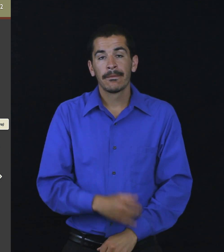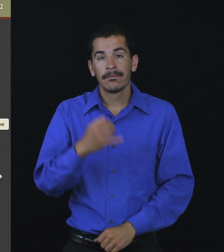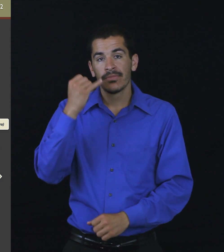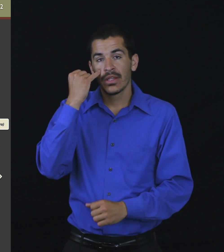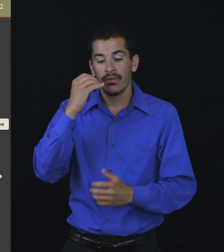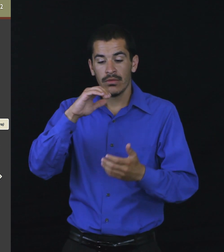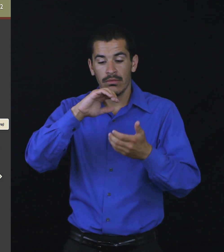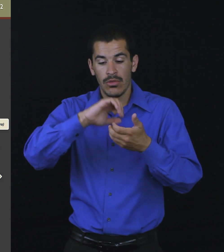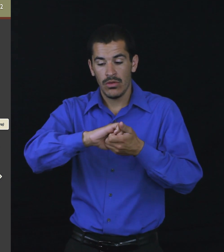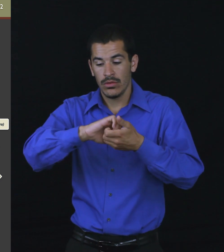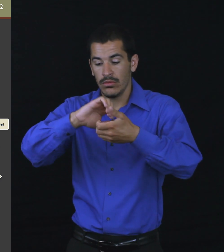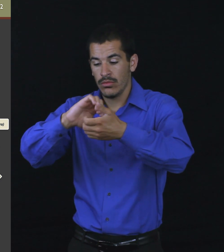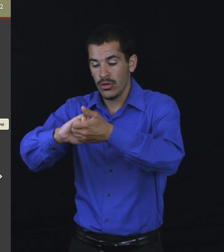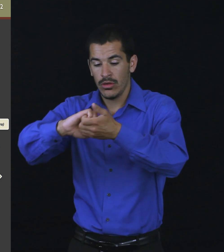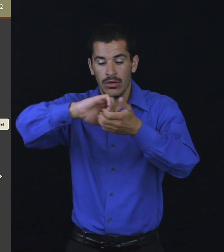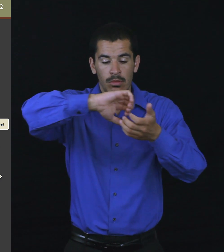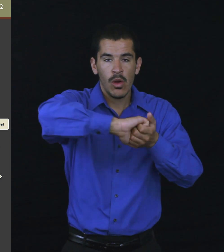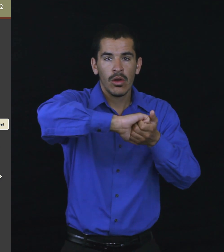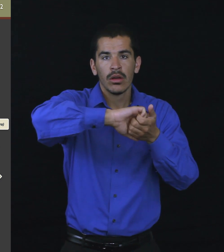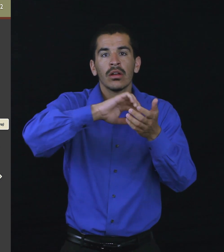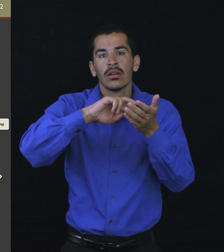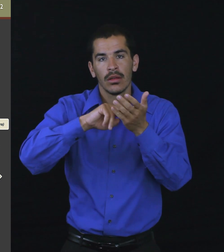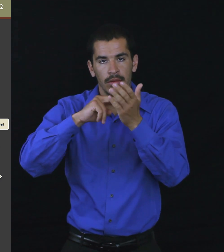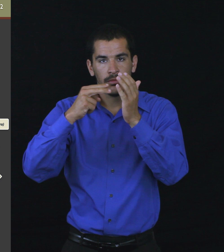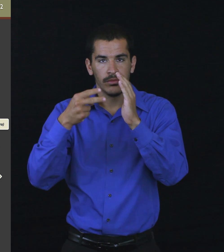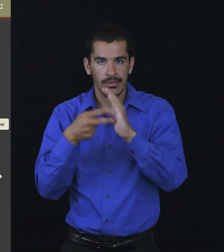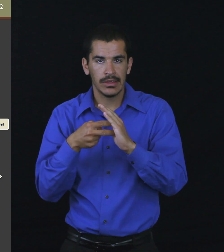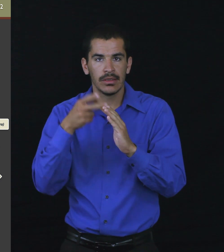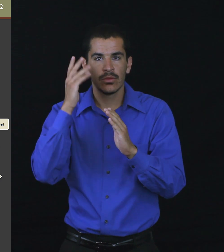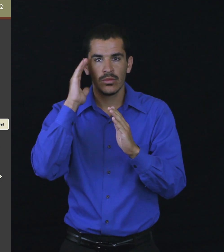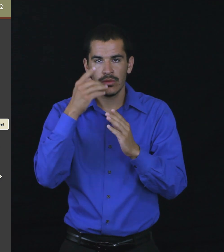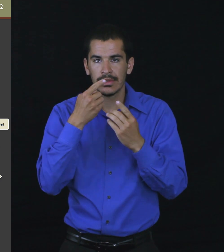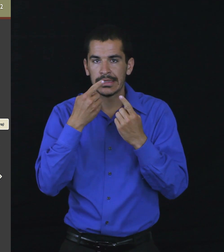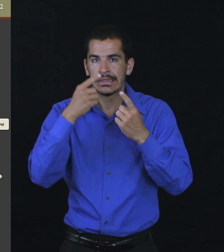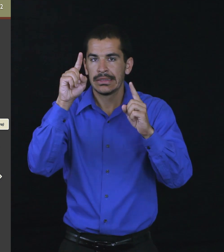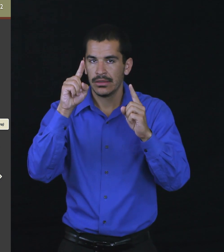Partnering increases the likelihood of success.